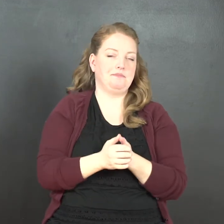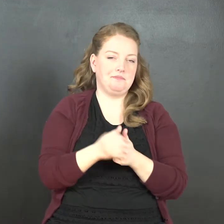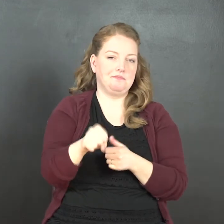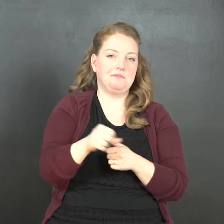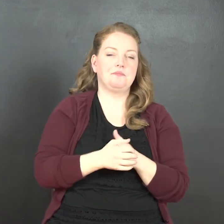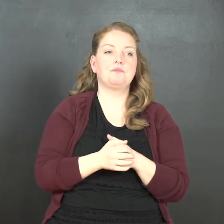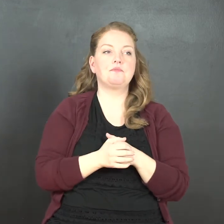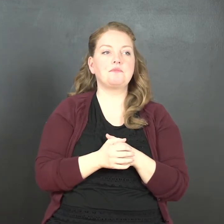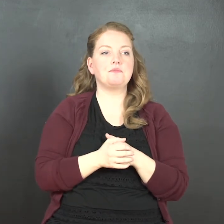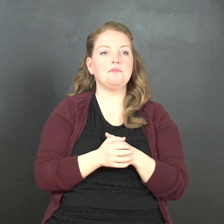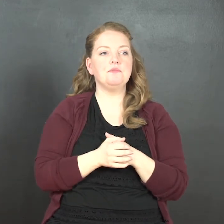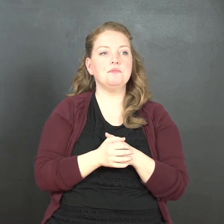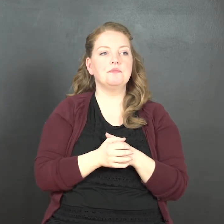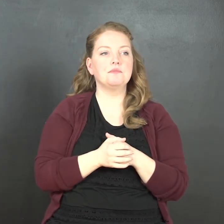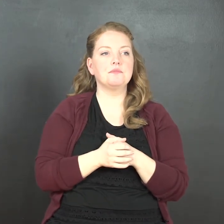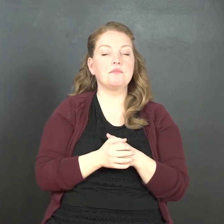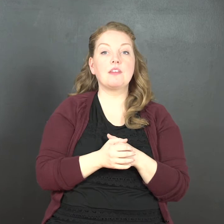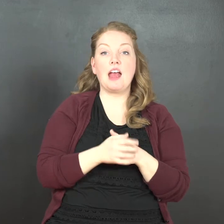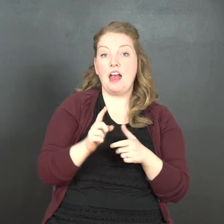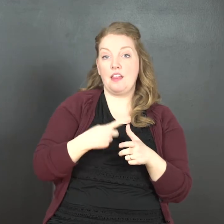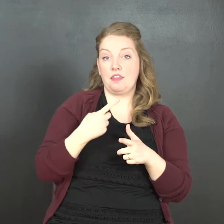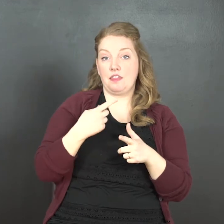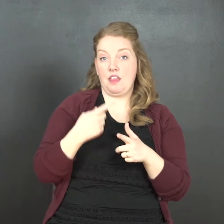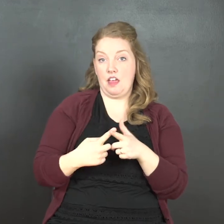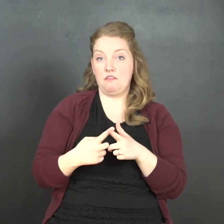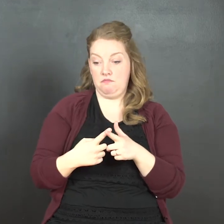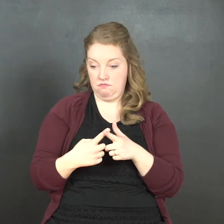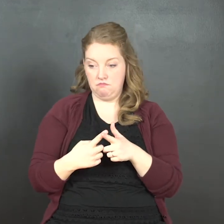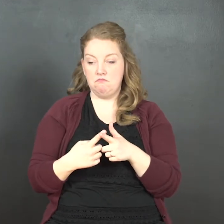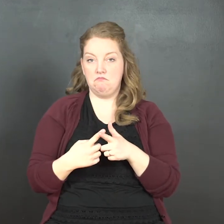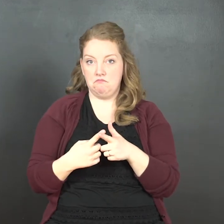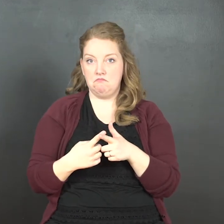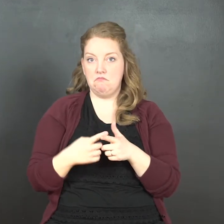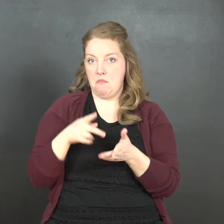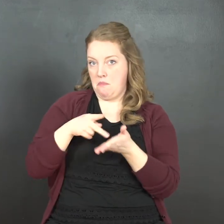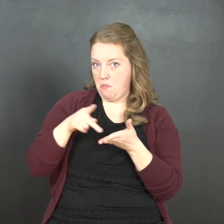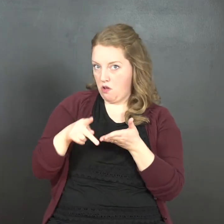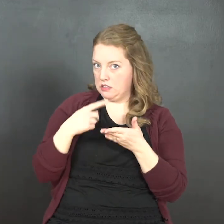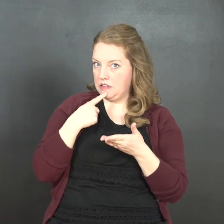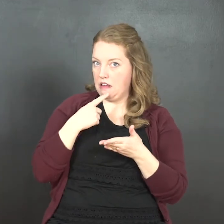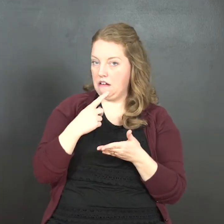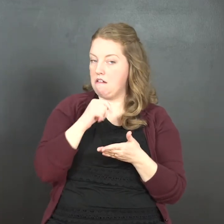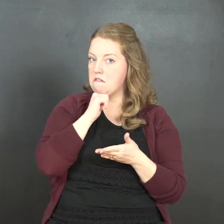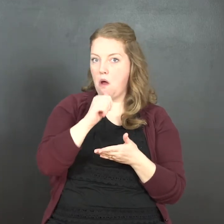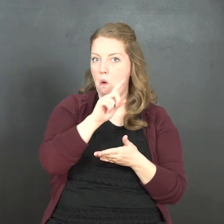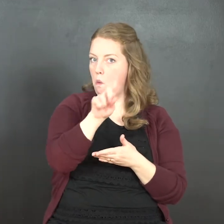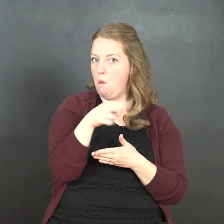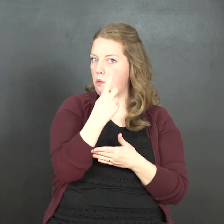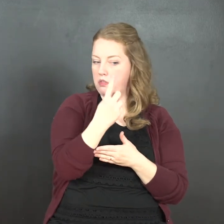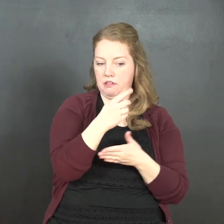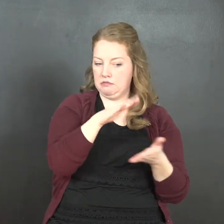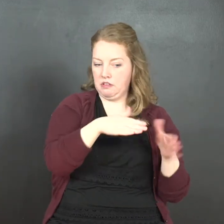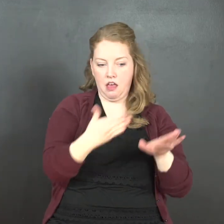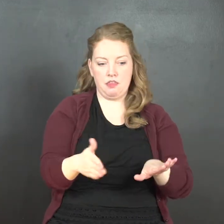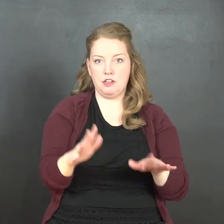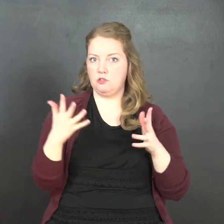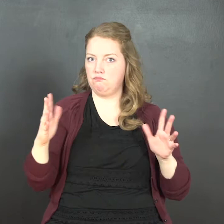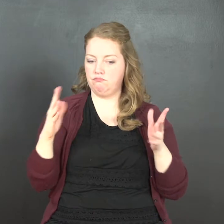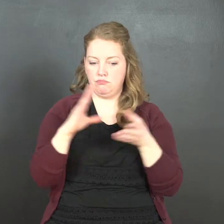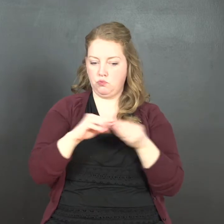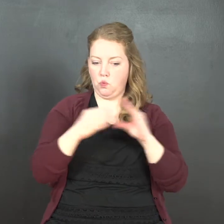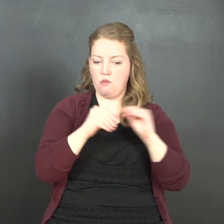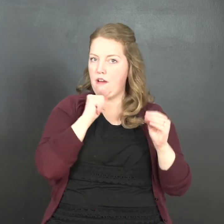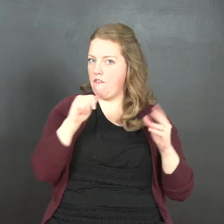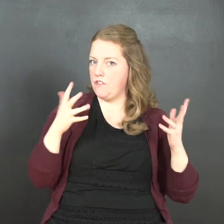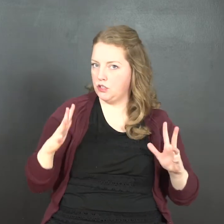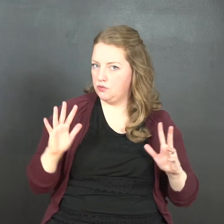this historically, that Jesus died. But then he pulls it all together to say, but that was not the end of the story. In fact, what we know is,